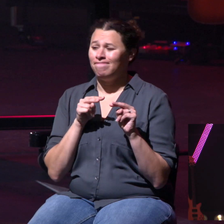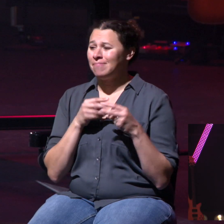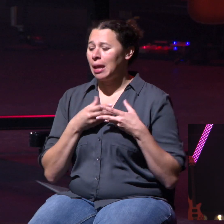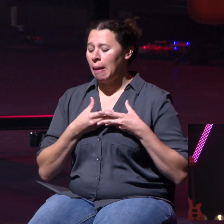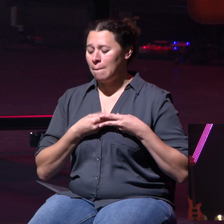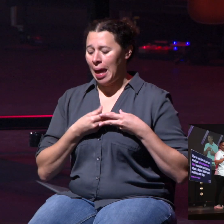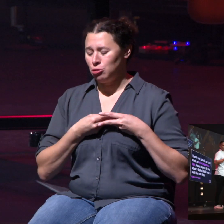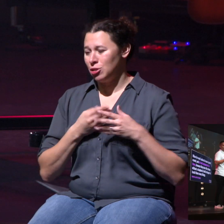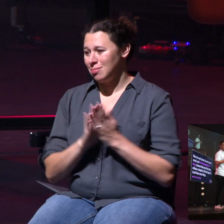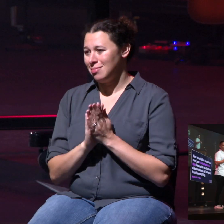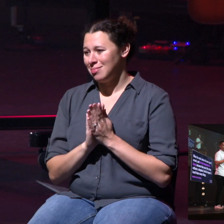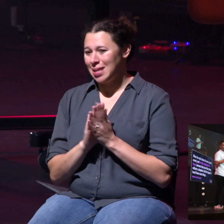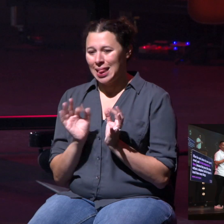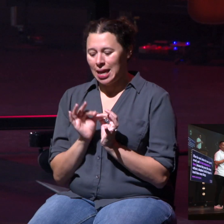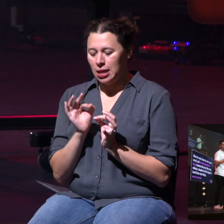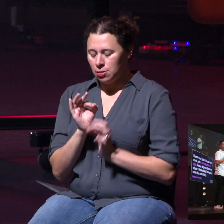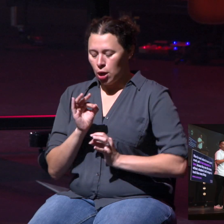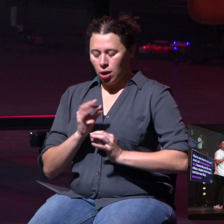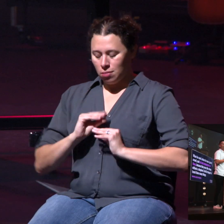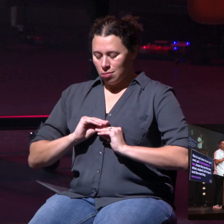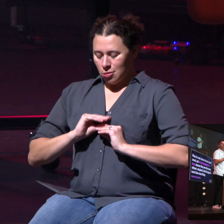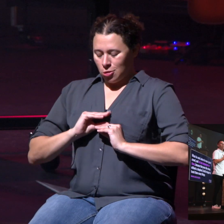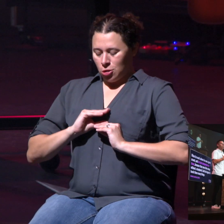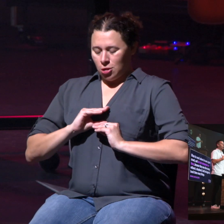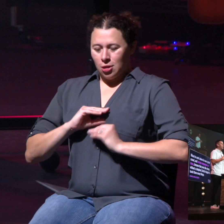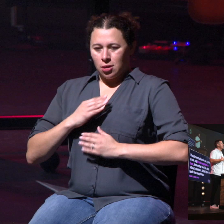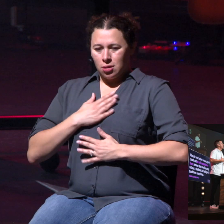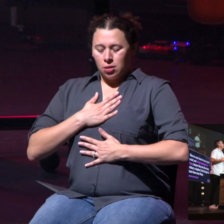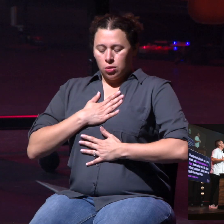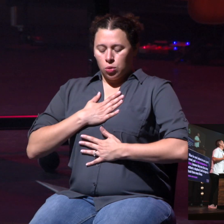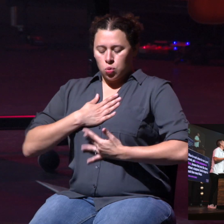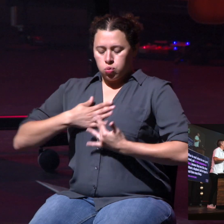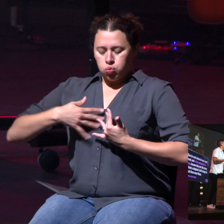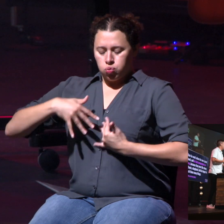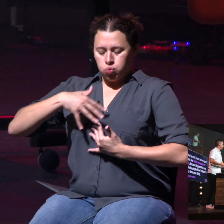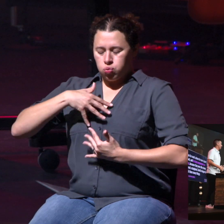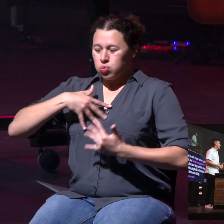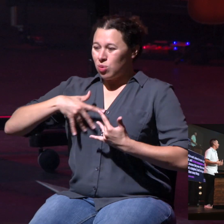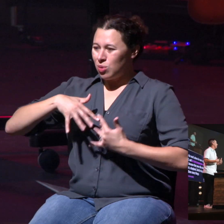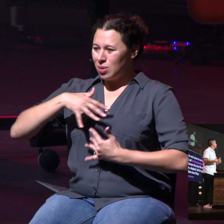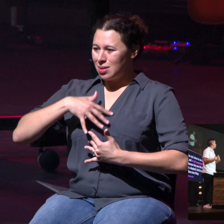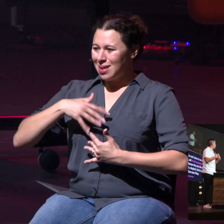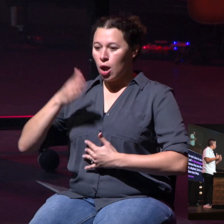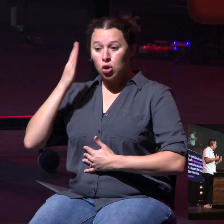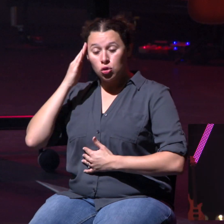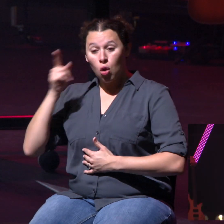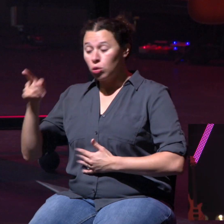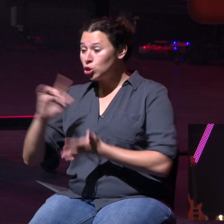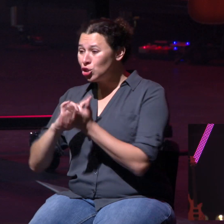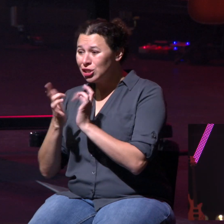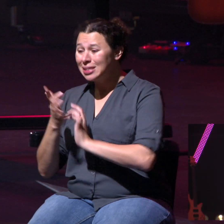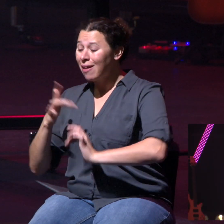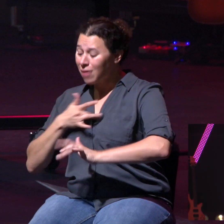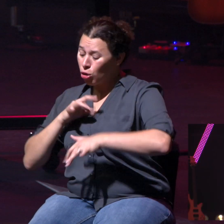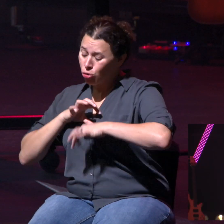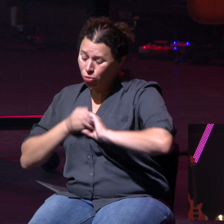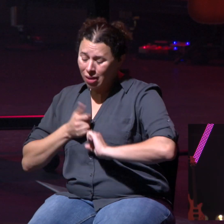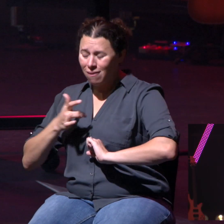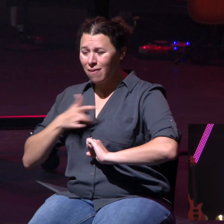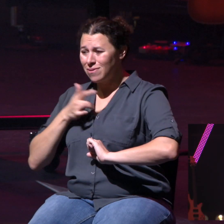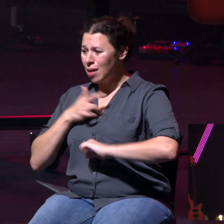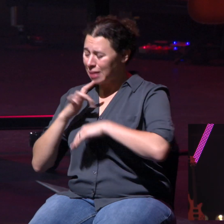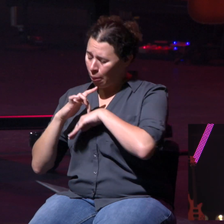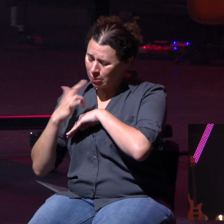Spirit wells up in him. Something begins to stir, even in his emptiness, even in his grief. Something begins